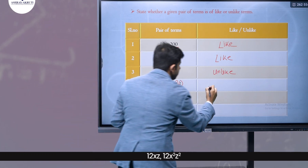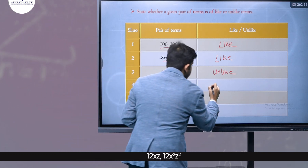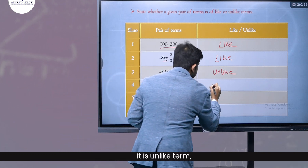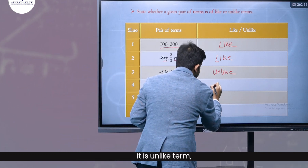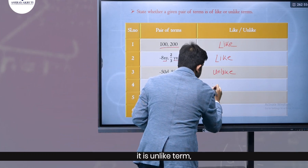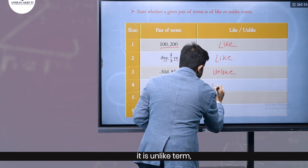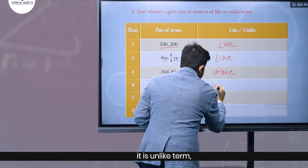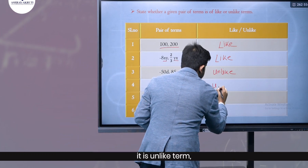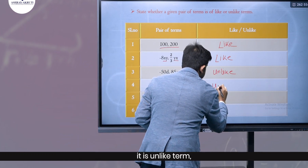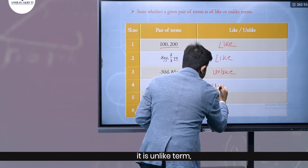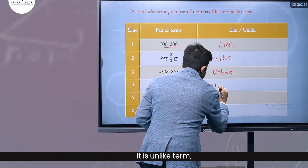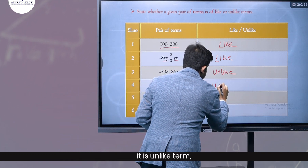It is an unlike term.